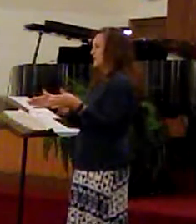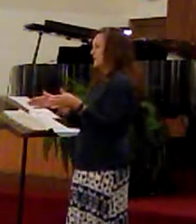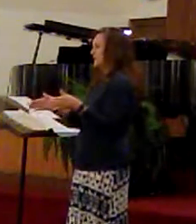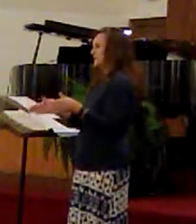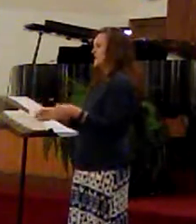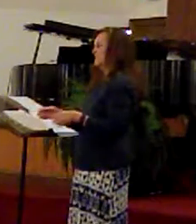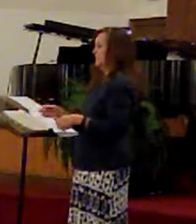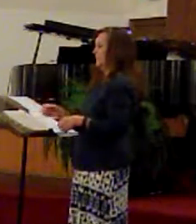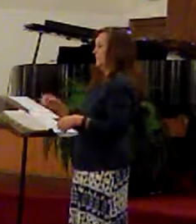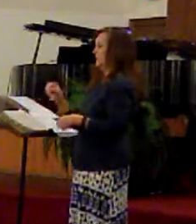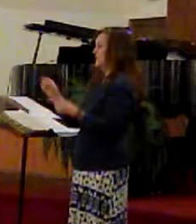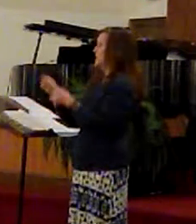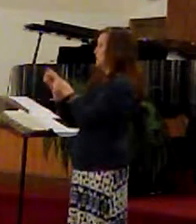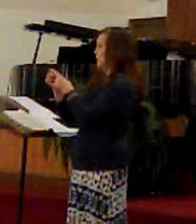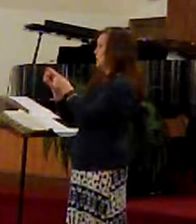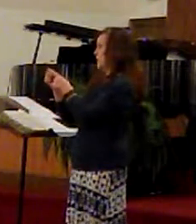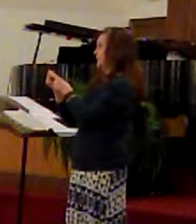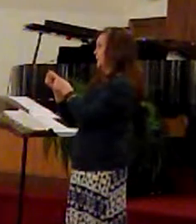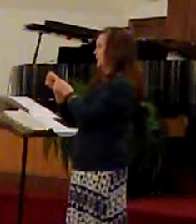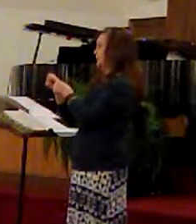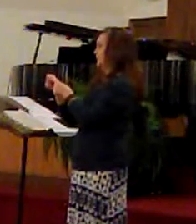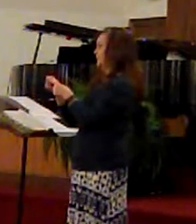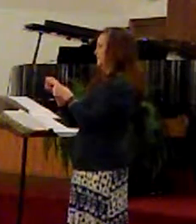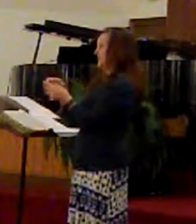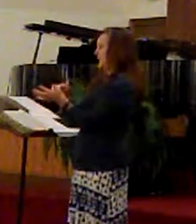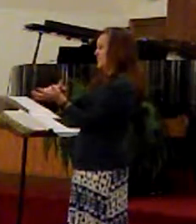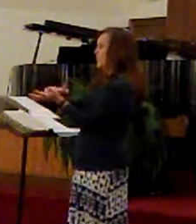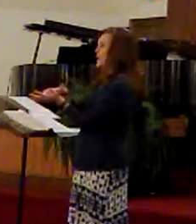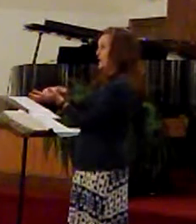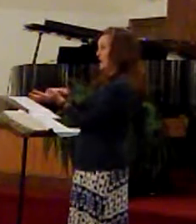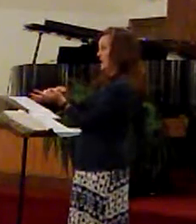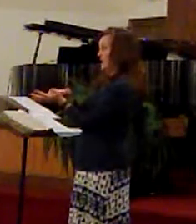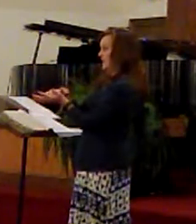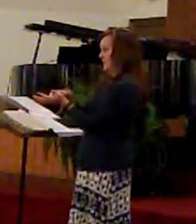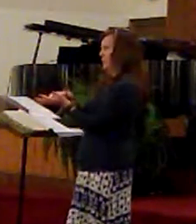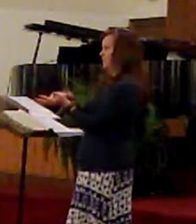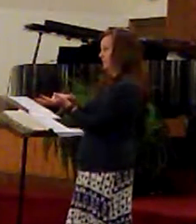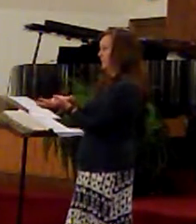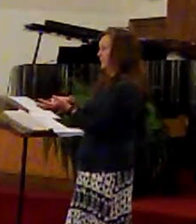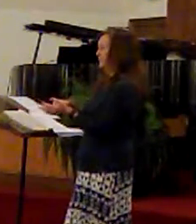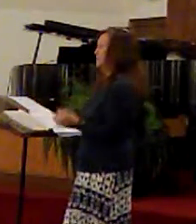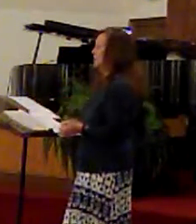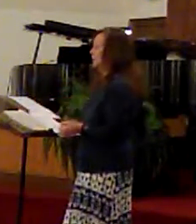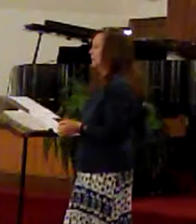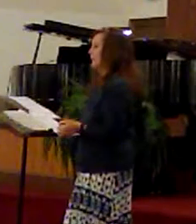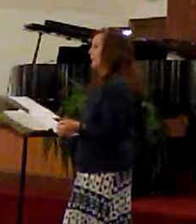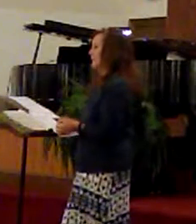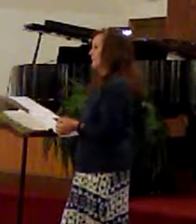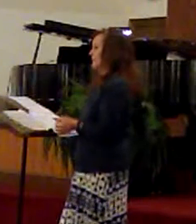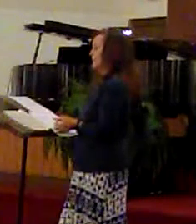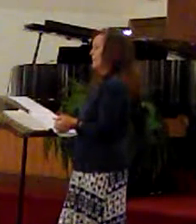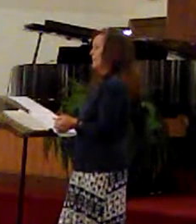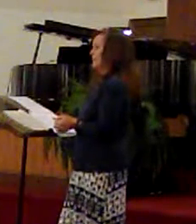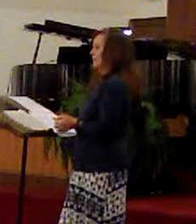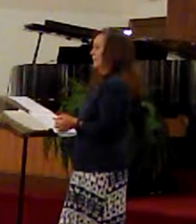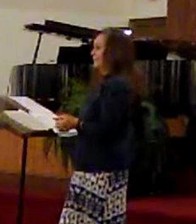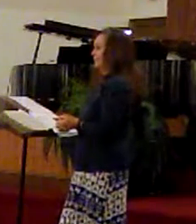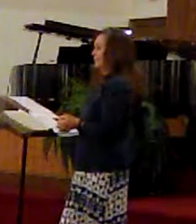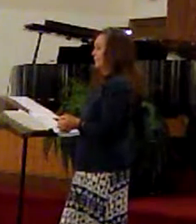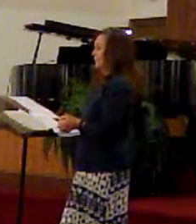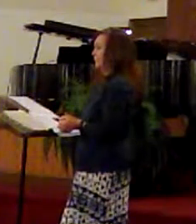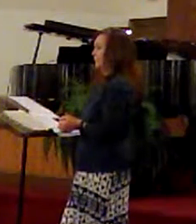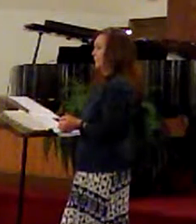and too many times it's so shallow and weak that literally they are,